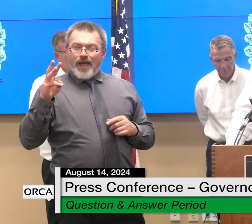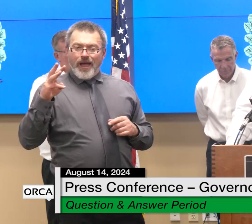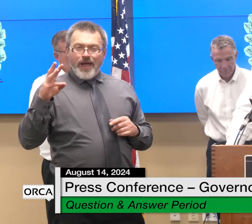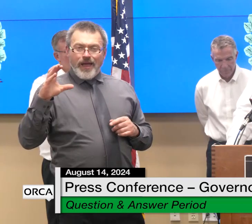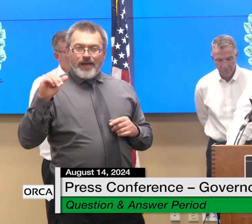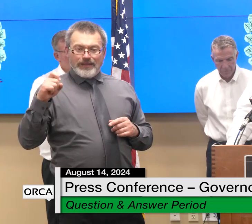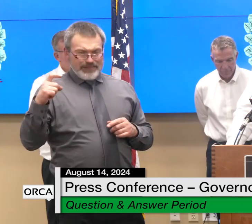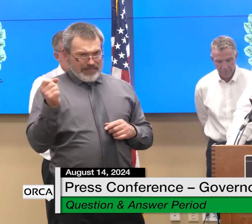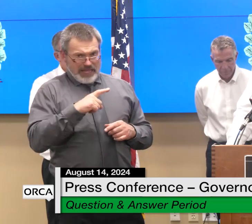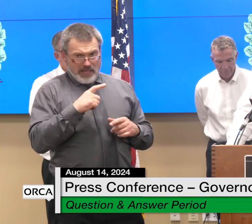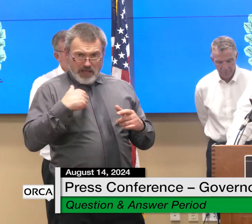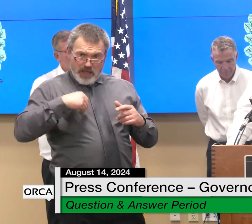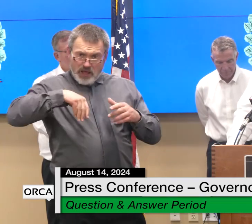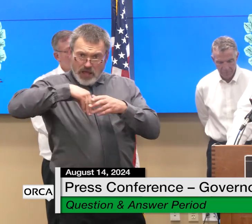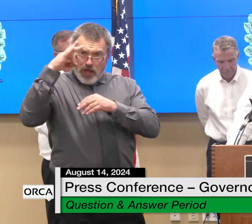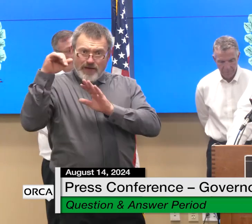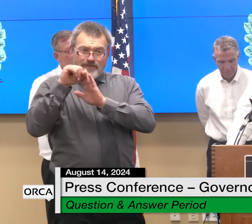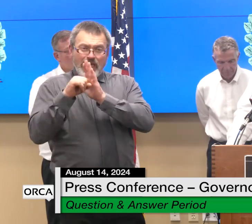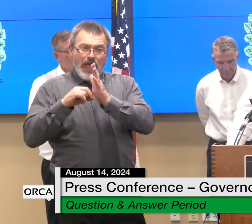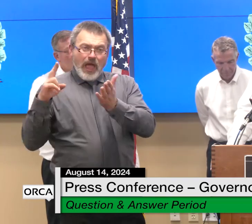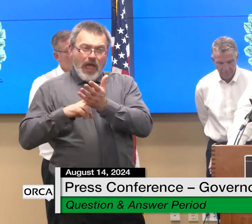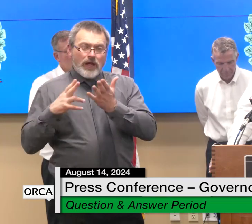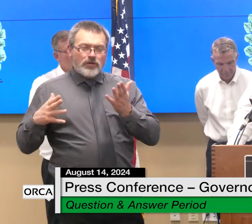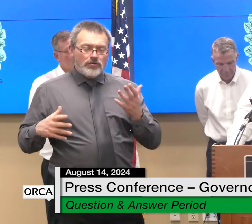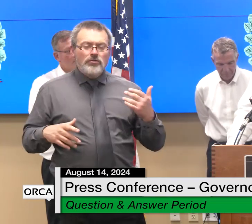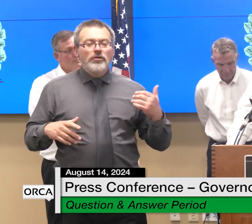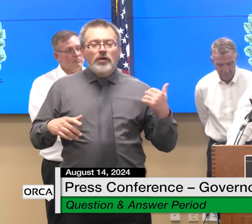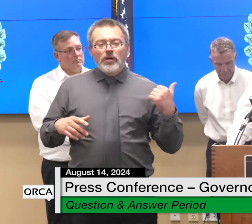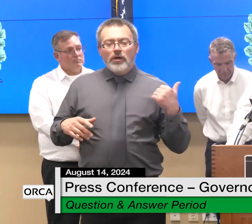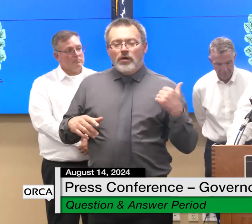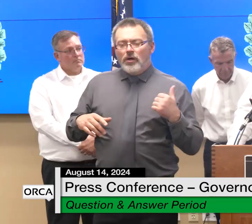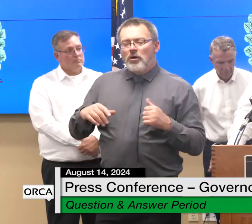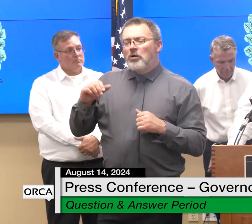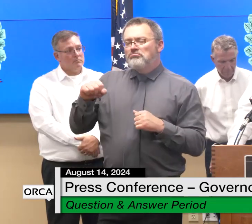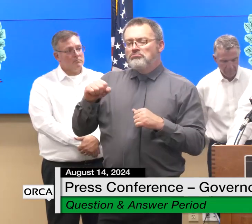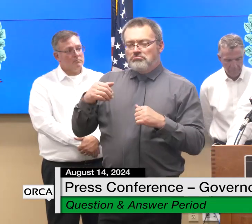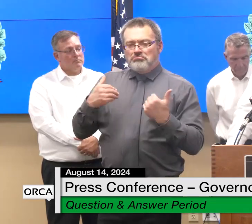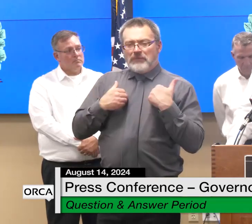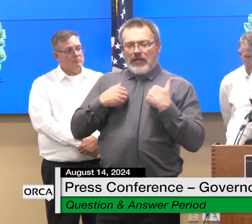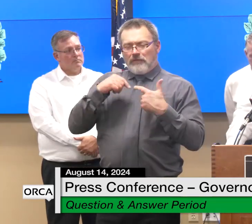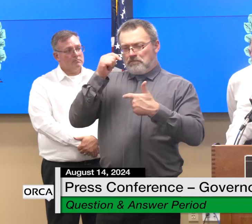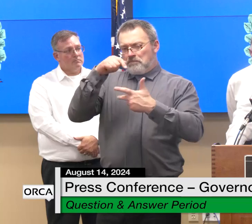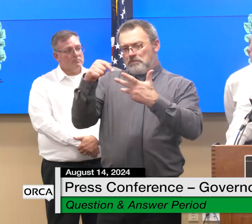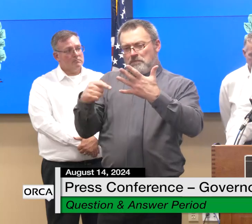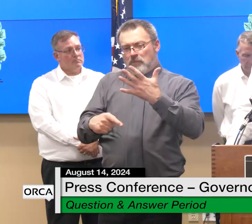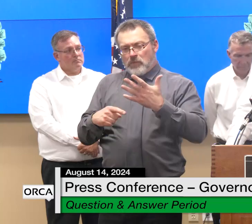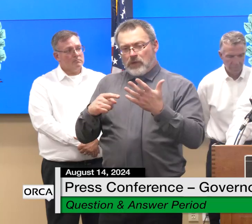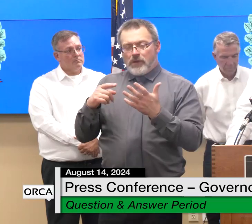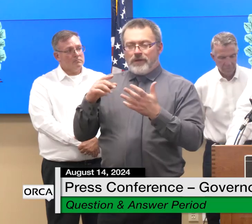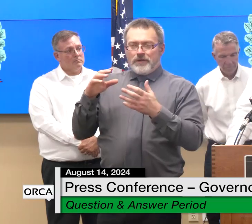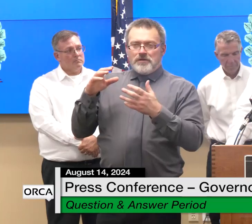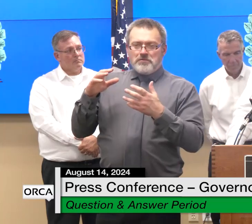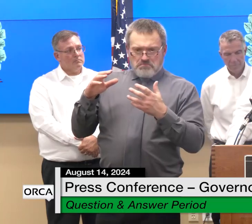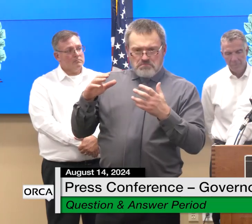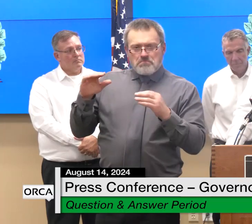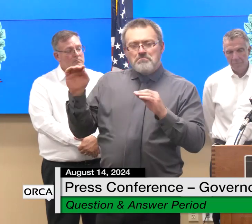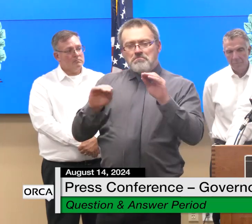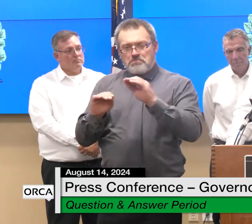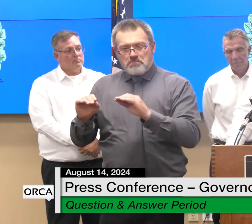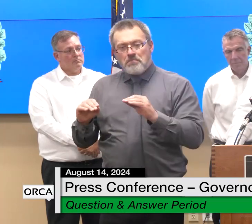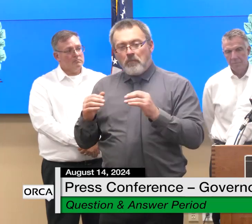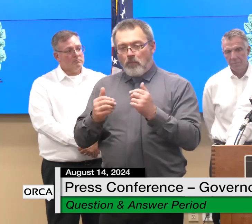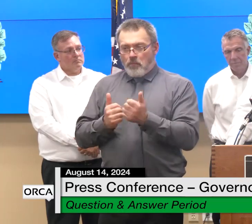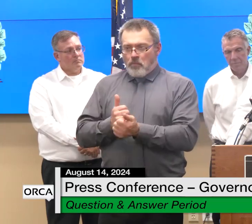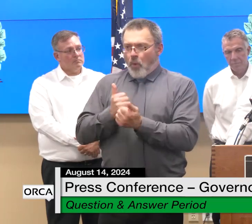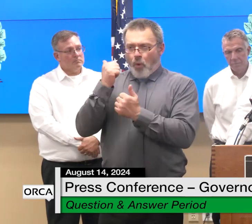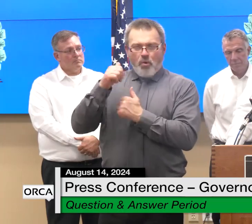some companies that have out-of-state addresses, but they're in Vermont a lot, so they almost seem like Vermont-based companies,